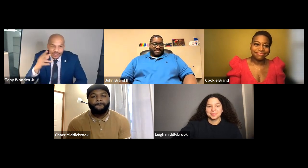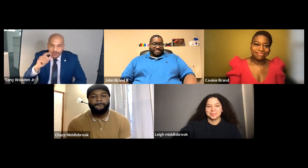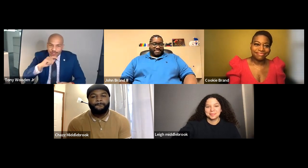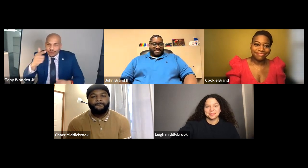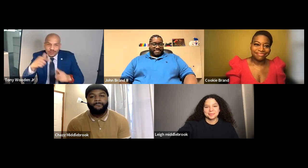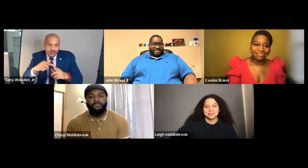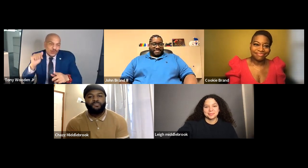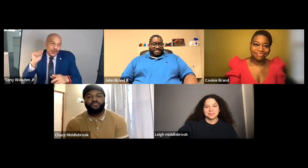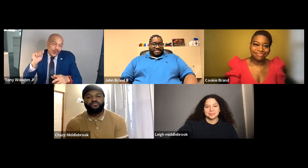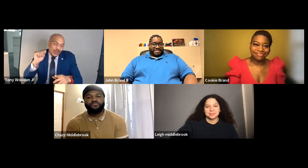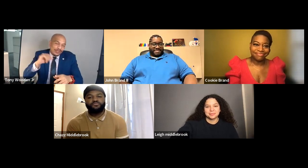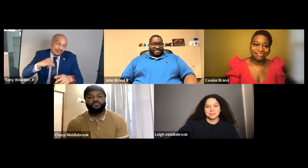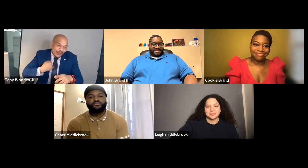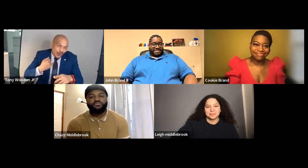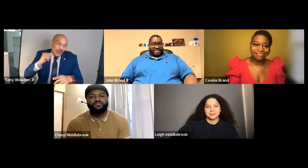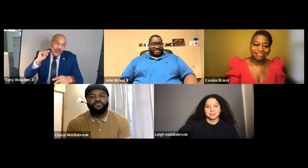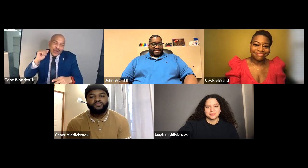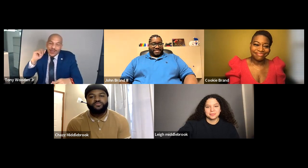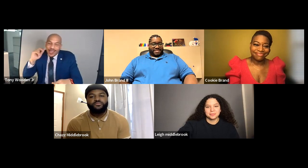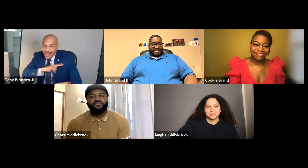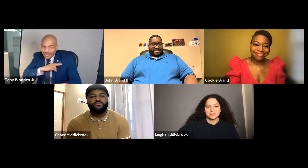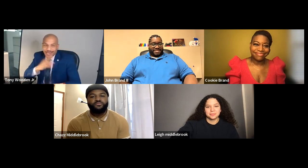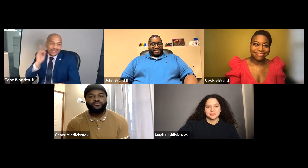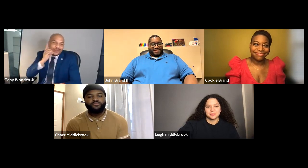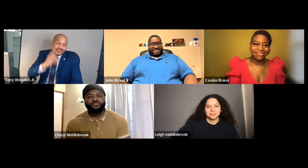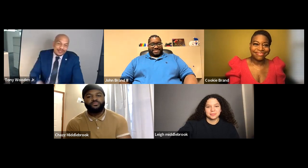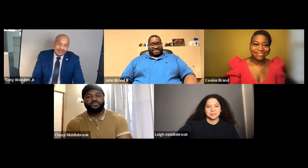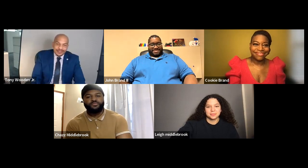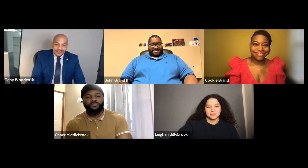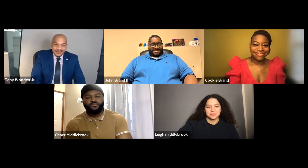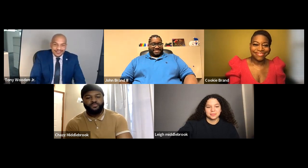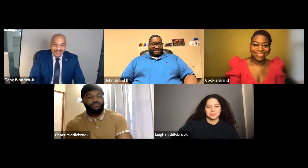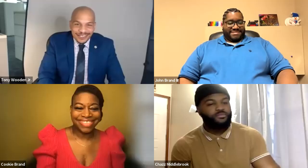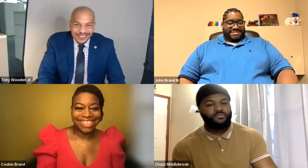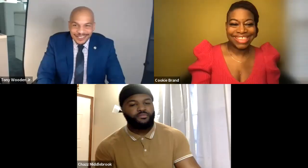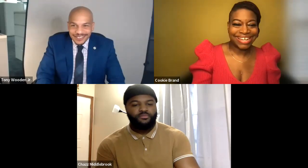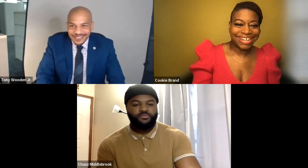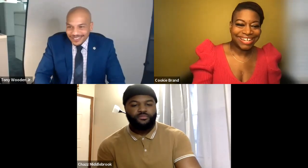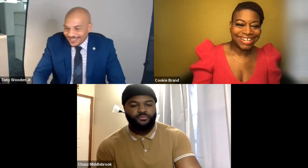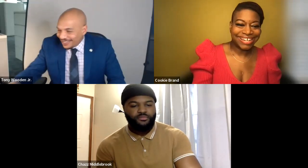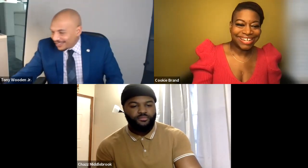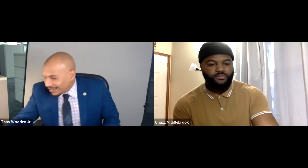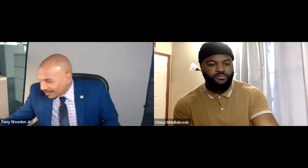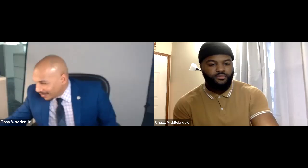field them. All right, let's switch to the aunts now. Joan, Hannah, and Dosia.